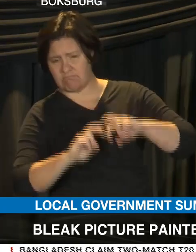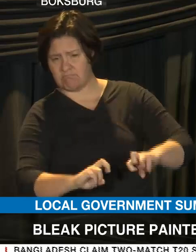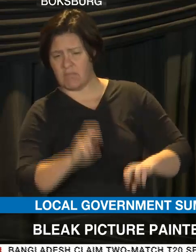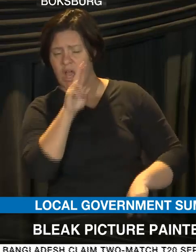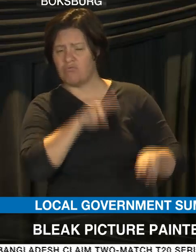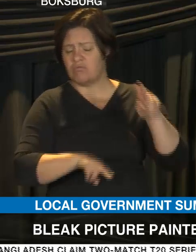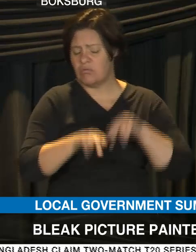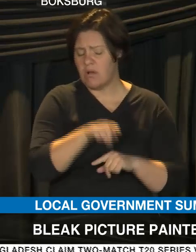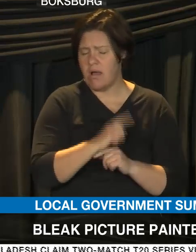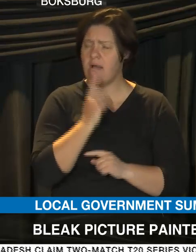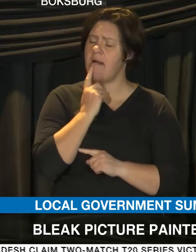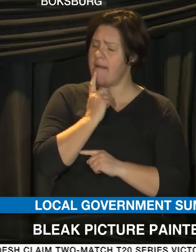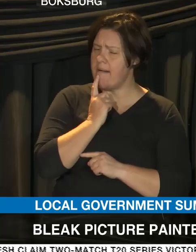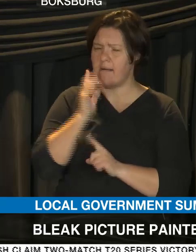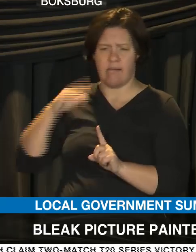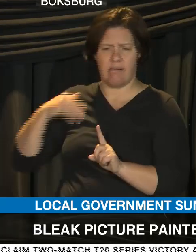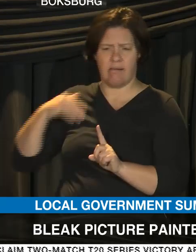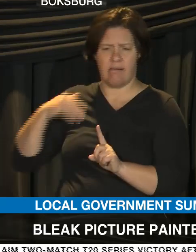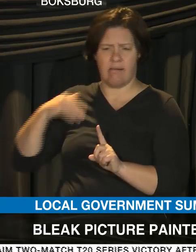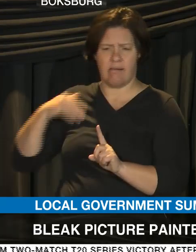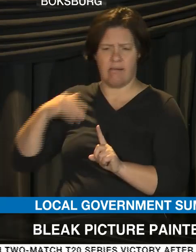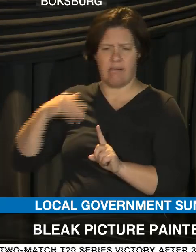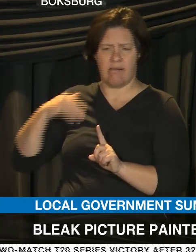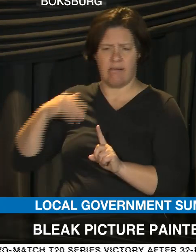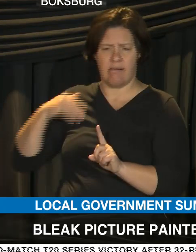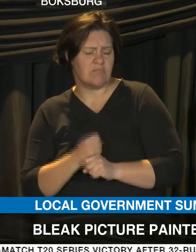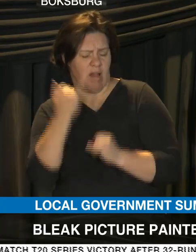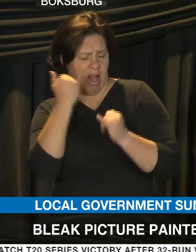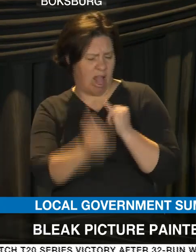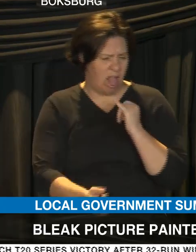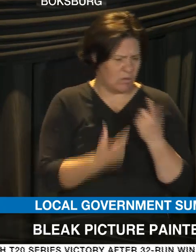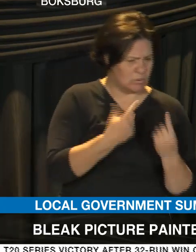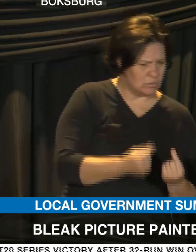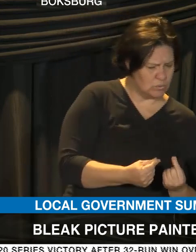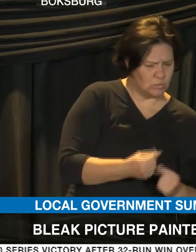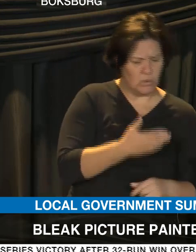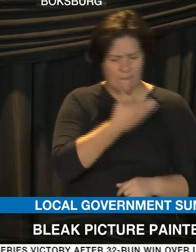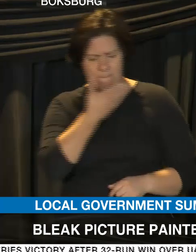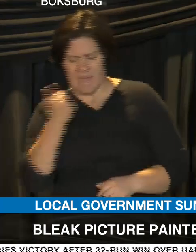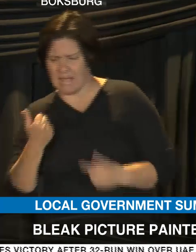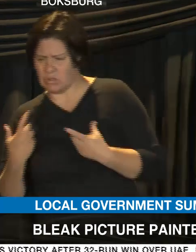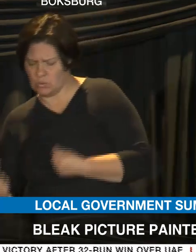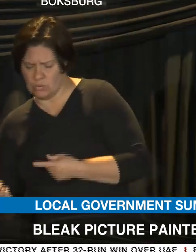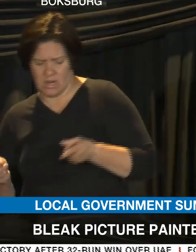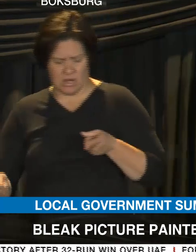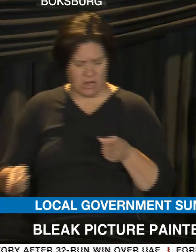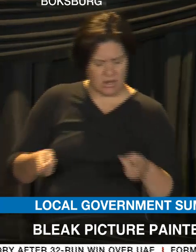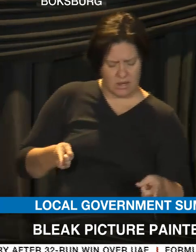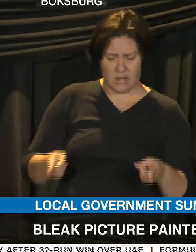to learn from the lessons of the past, both in terms of best practice and